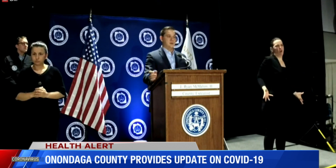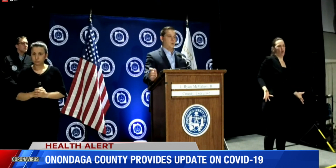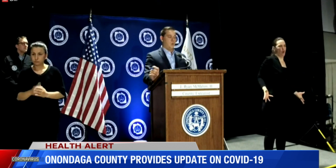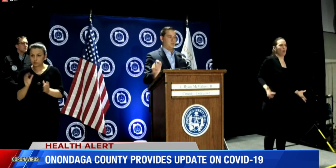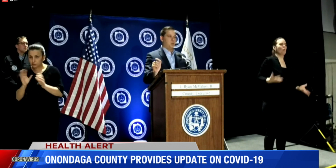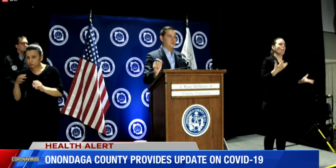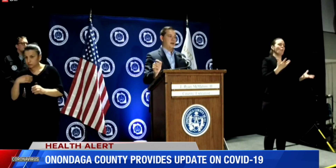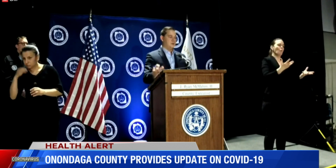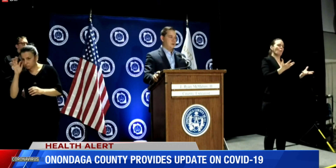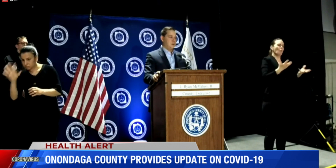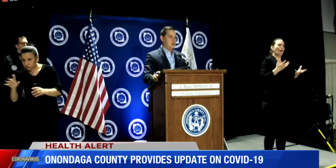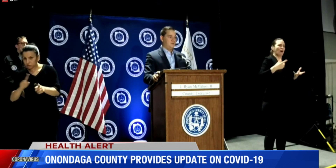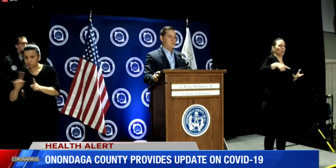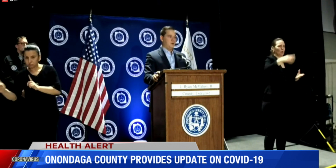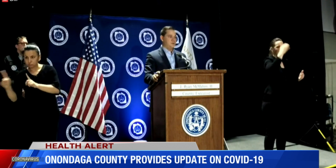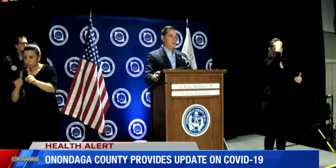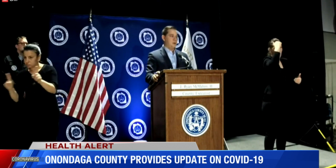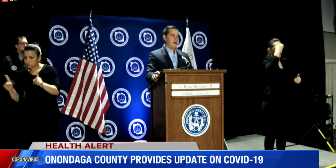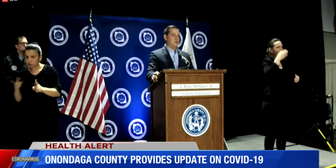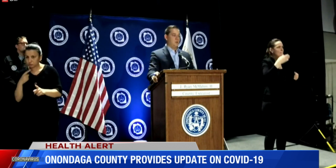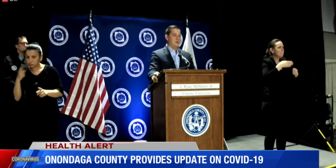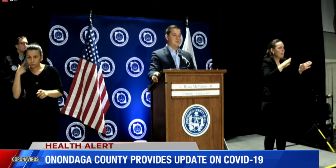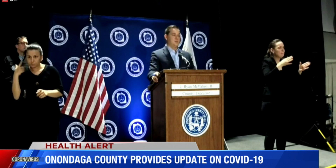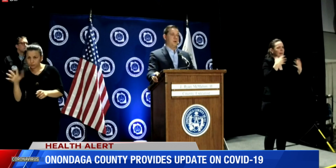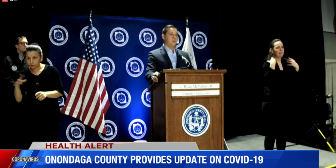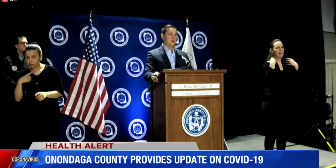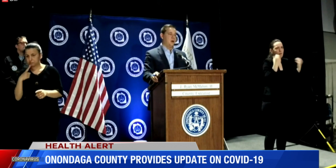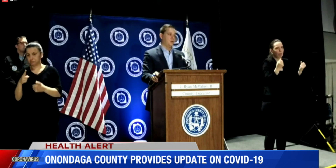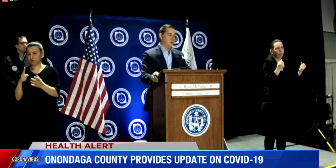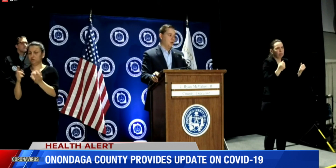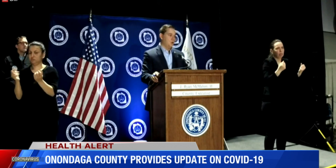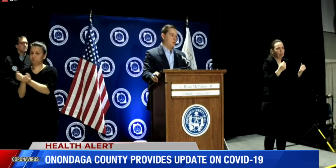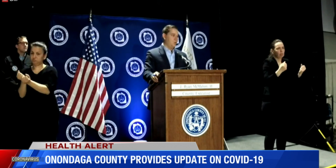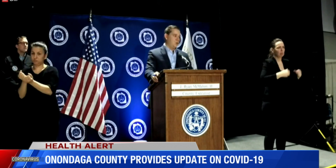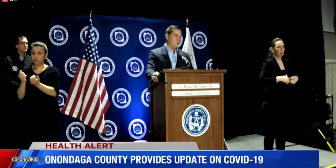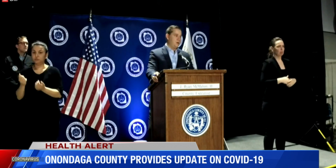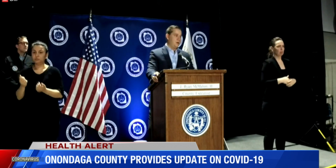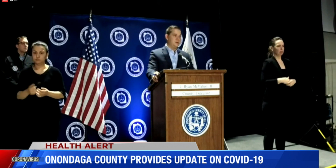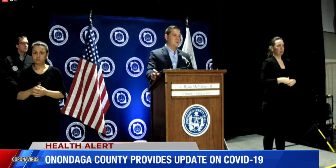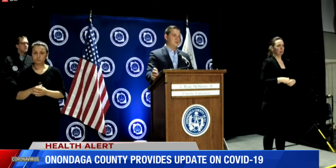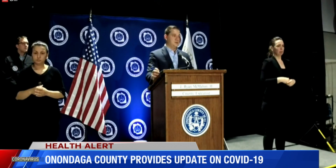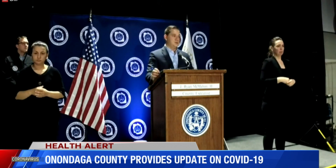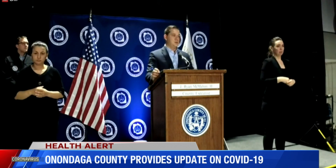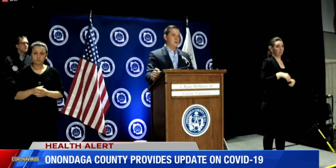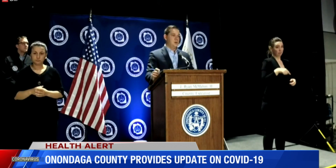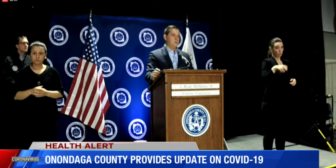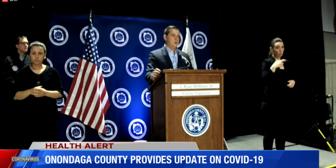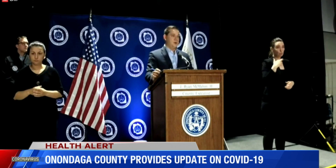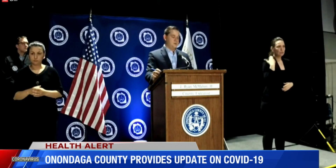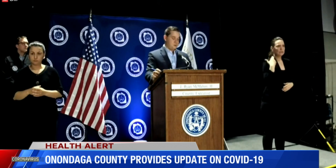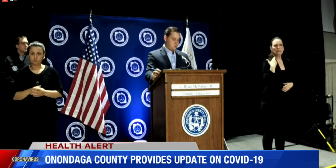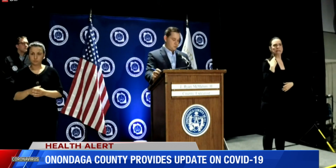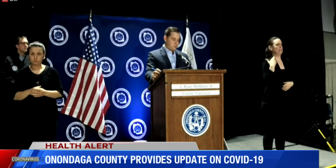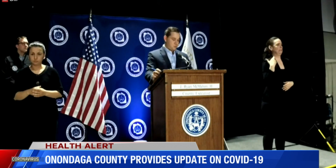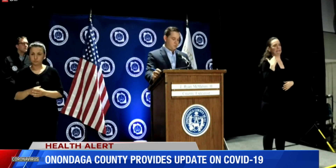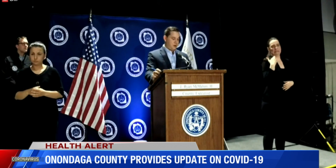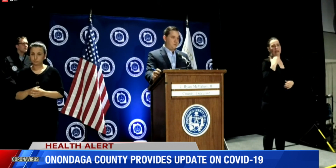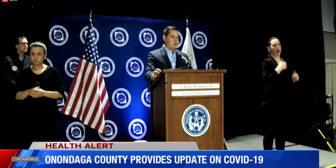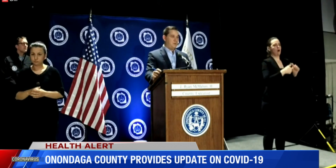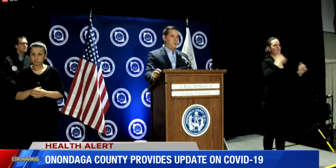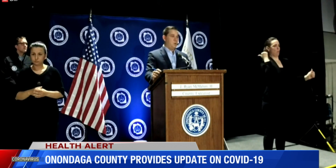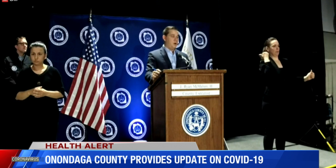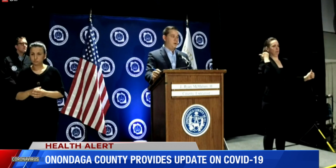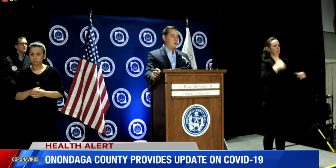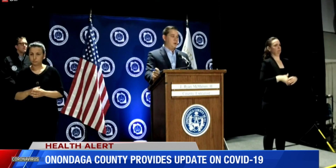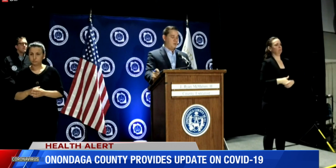risk is 1%. If there is any risk to the public health, we will make a tough decision because we're fighting